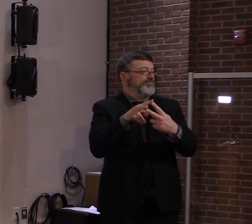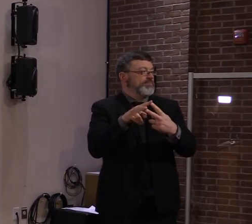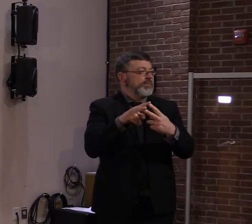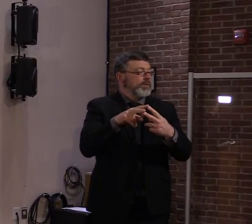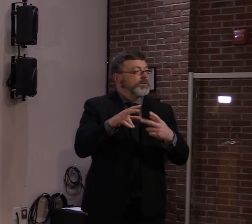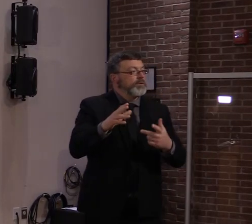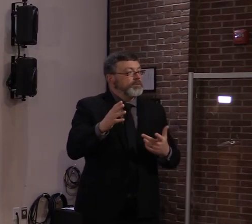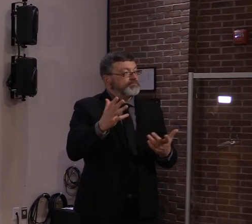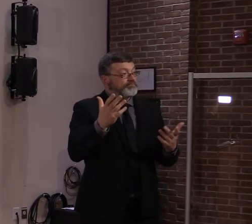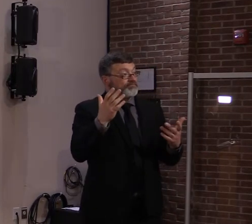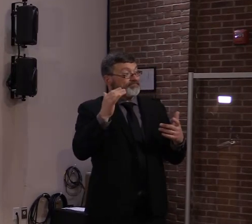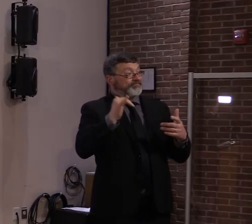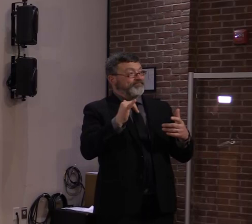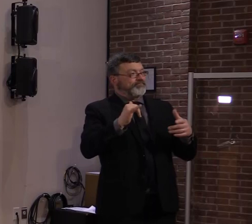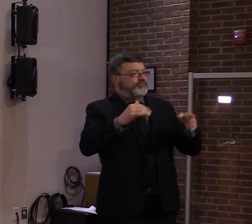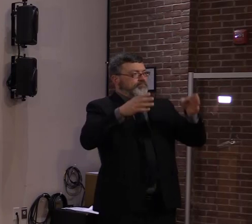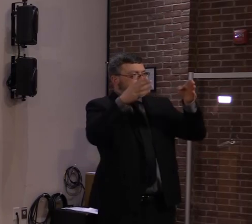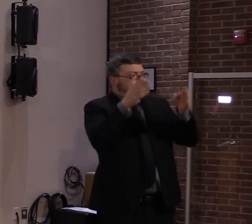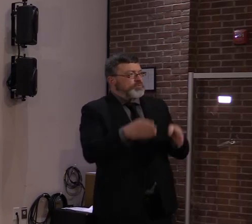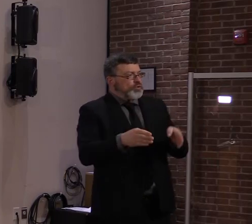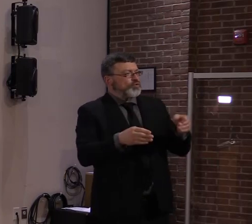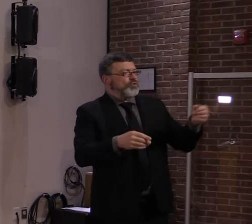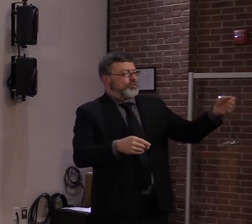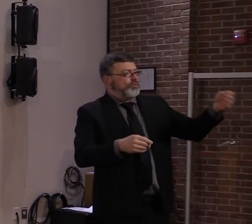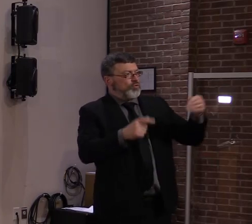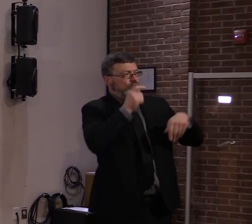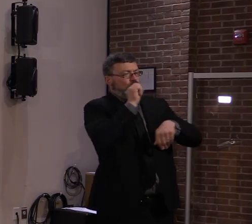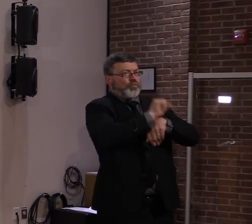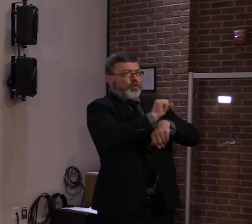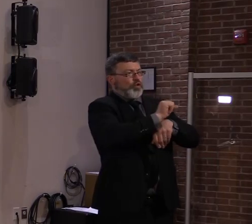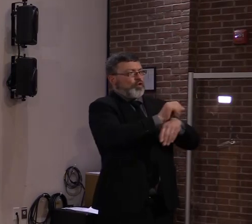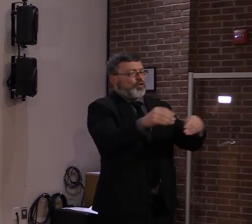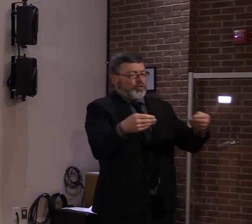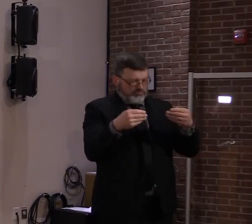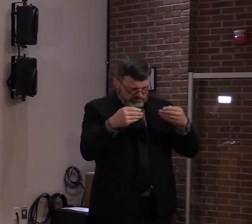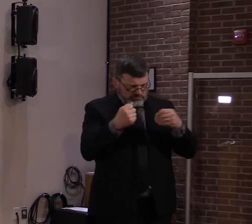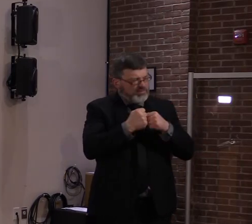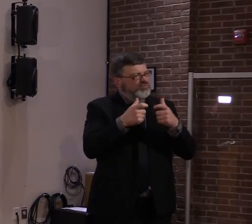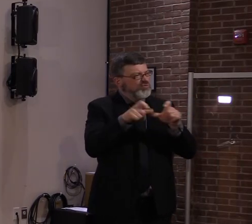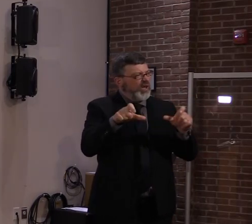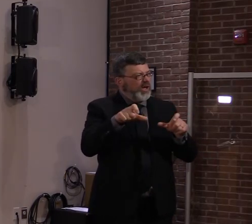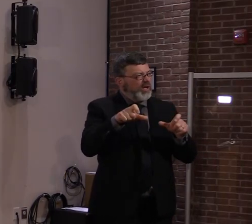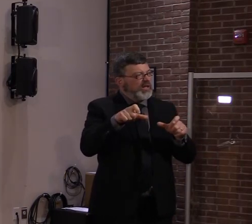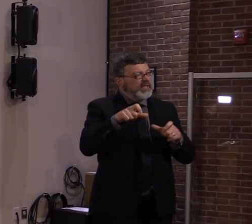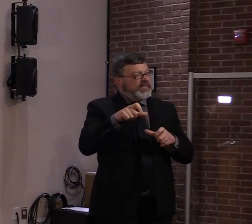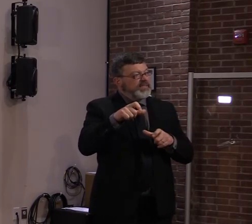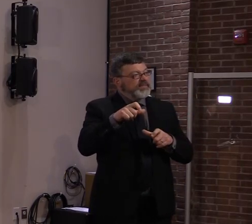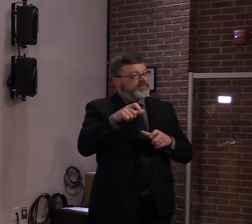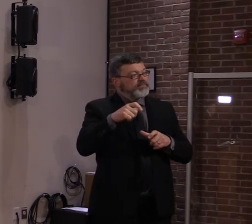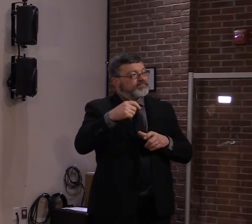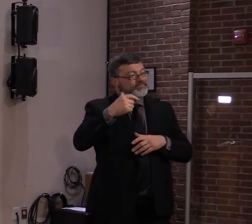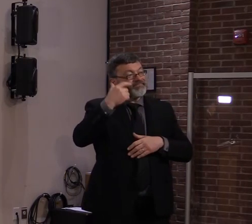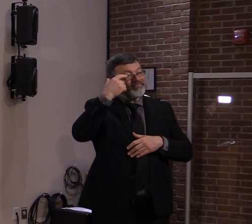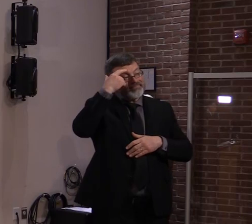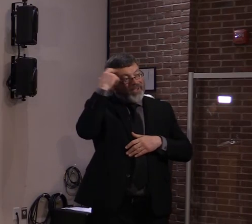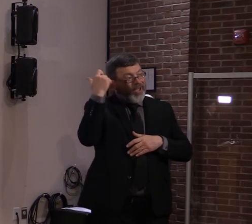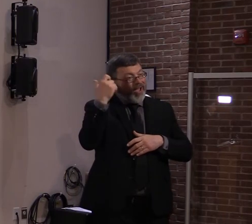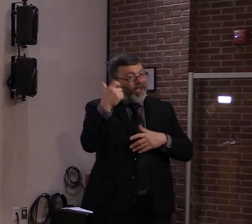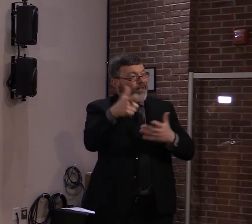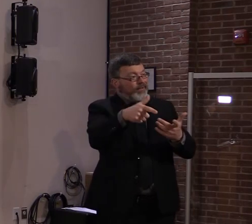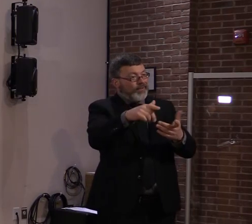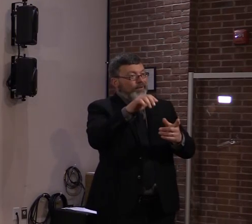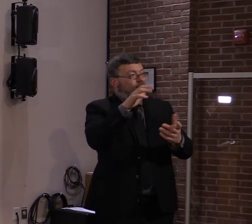first check processed before they were expecting it to, and that's how it got to the individual at home. But we know fraudsters are